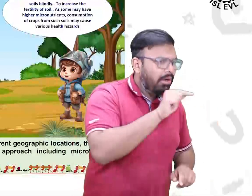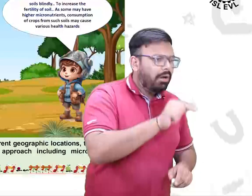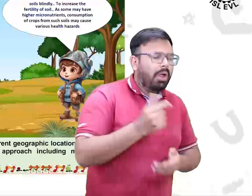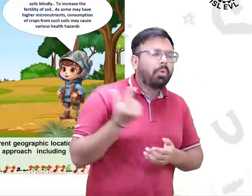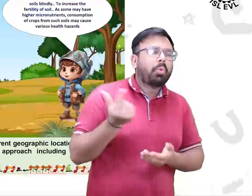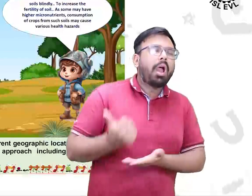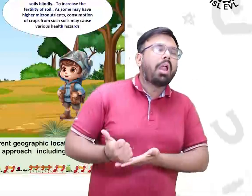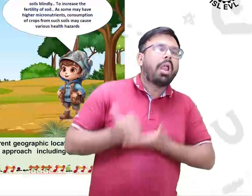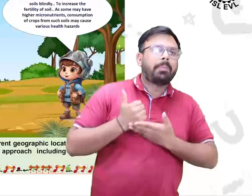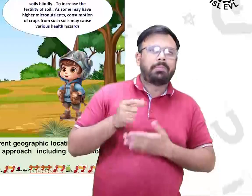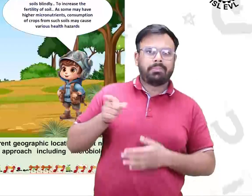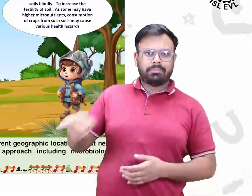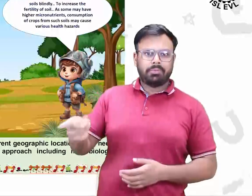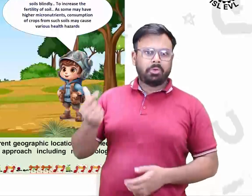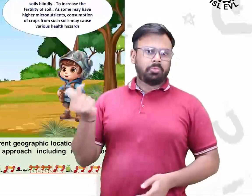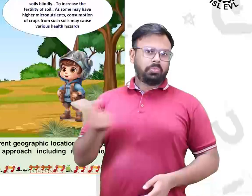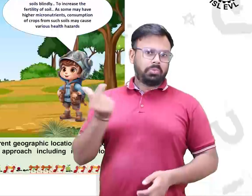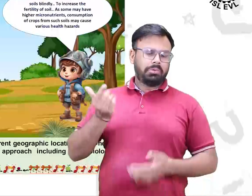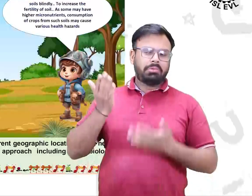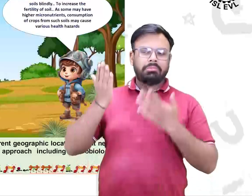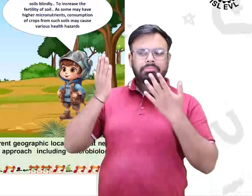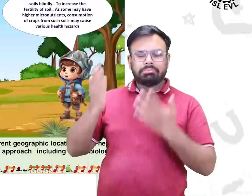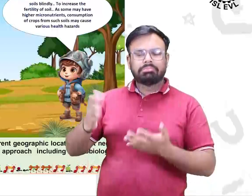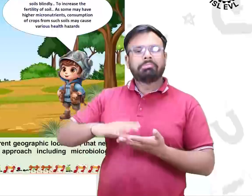sites for groundwater.